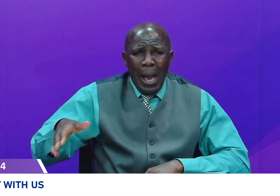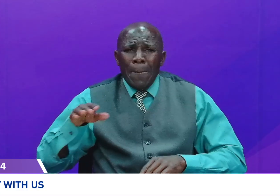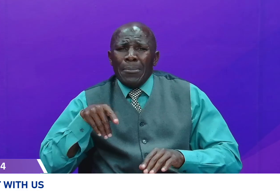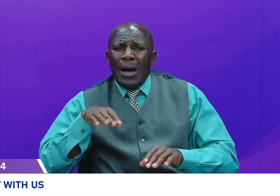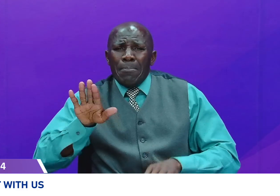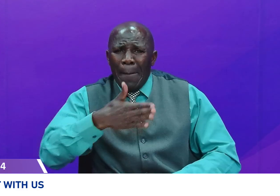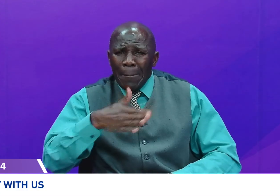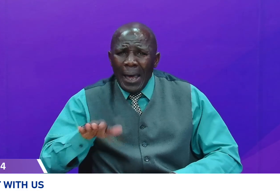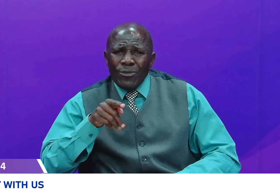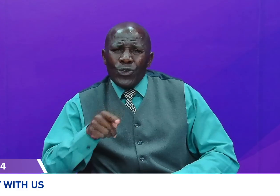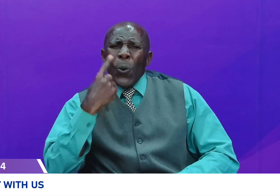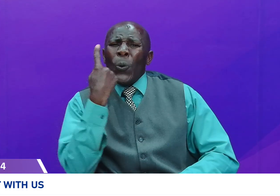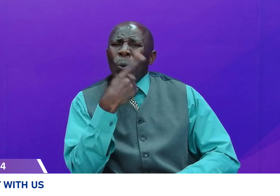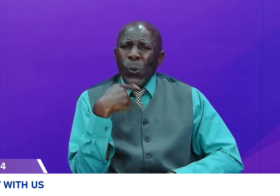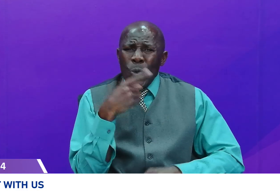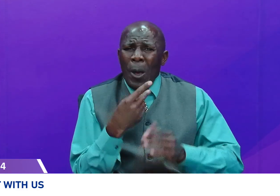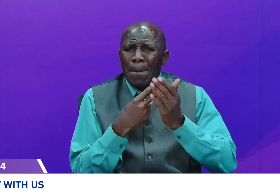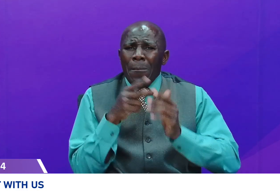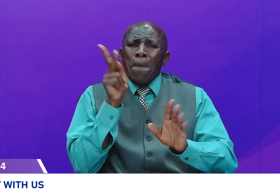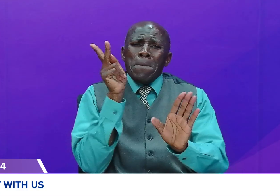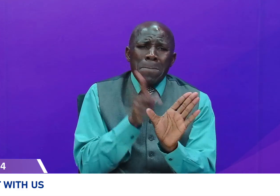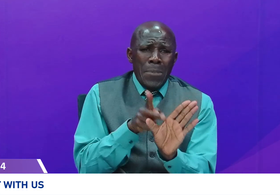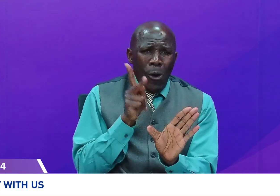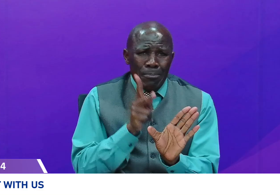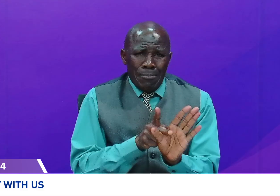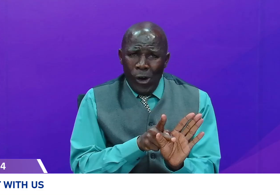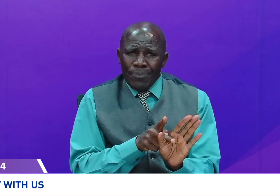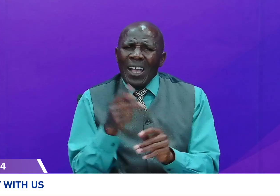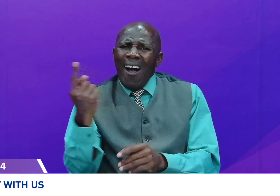Assembly MCAs who participated.